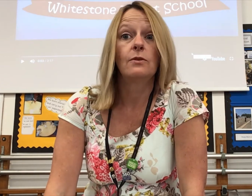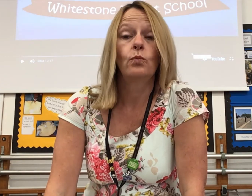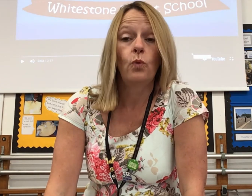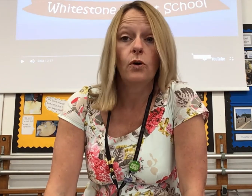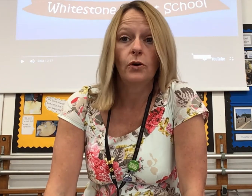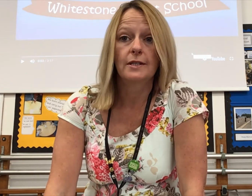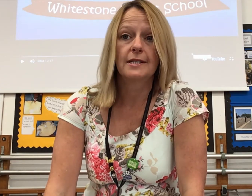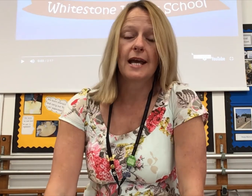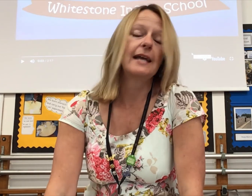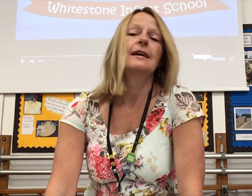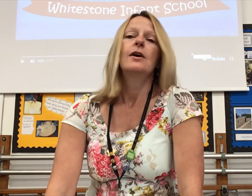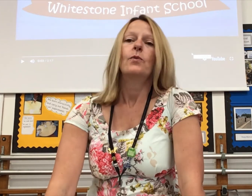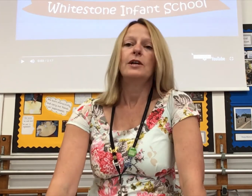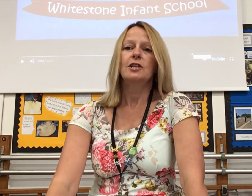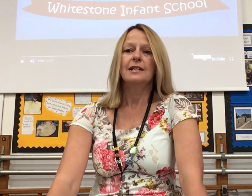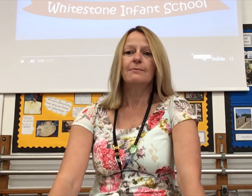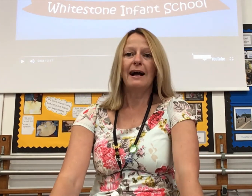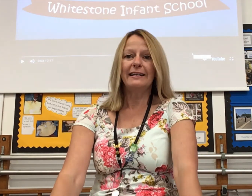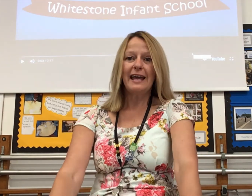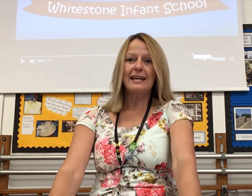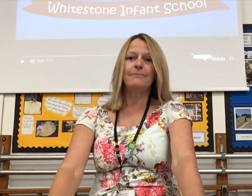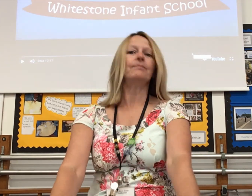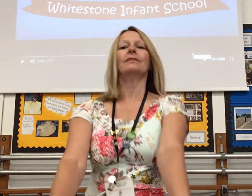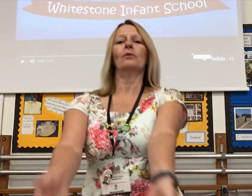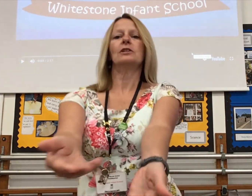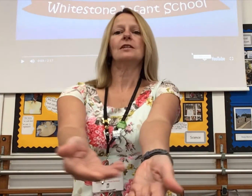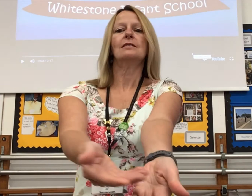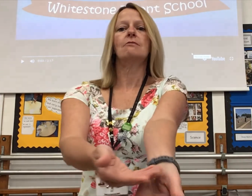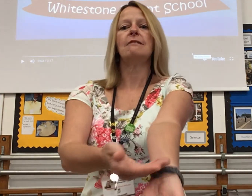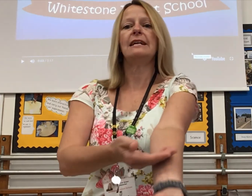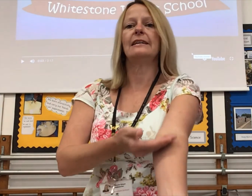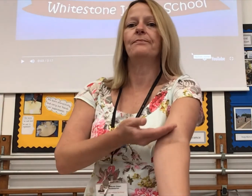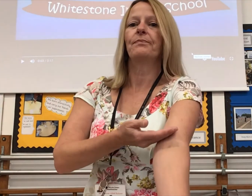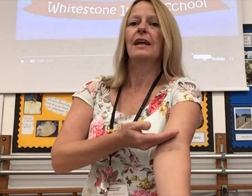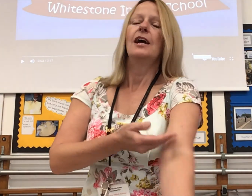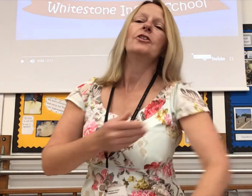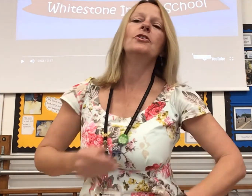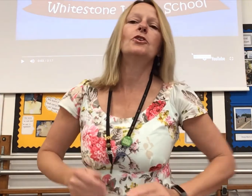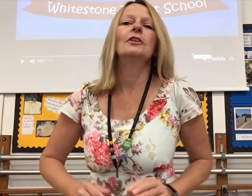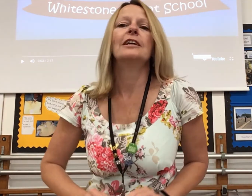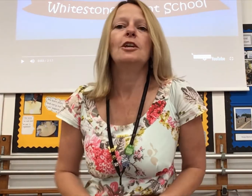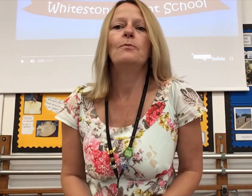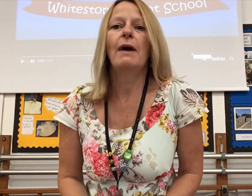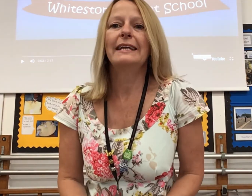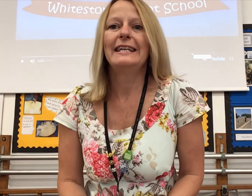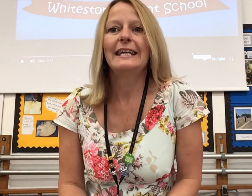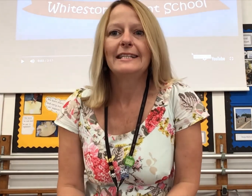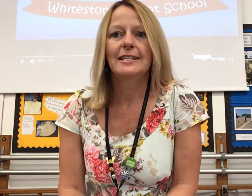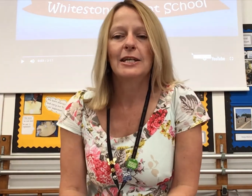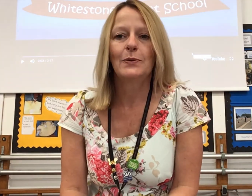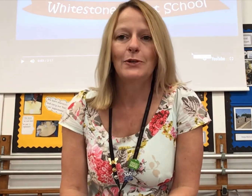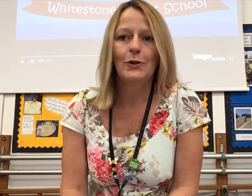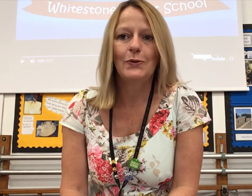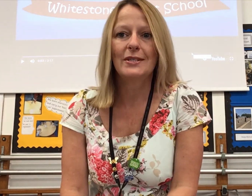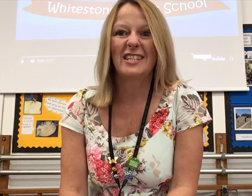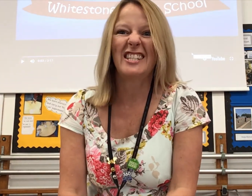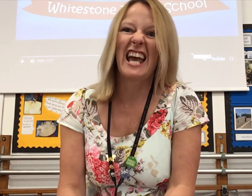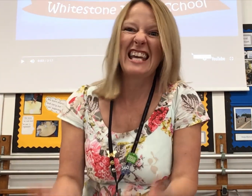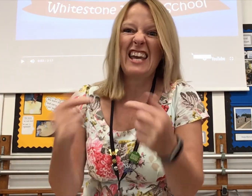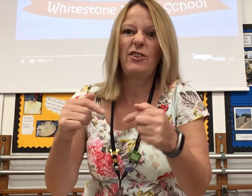one colour today, which is my name, which is green. The other colour that you might need to use today if you want